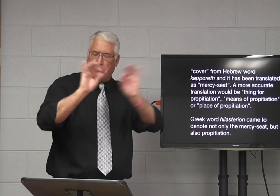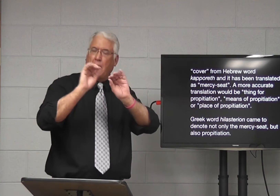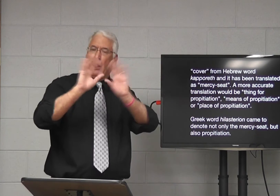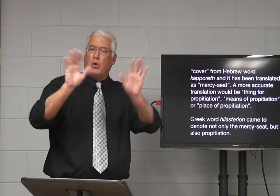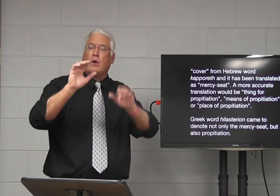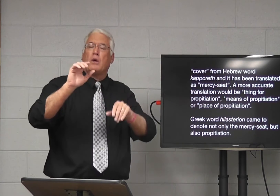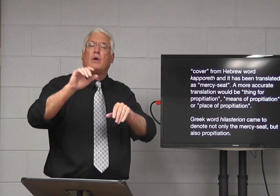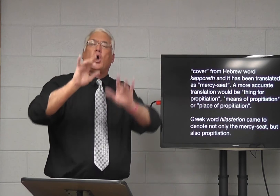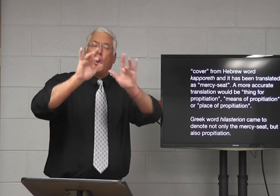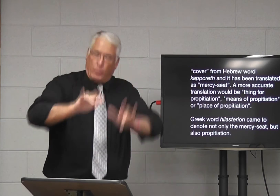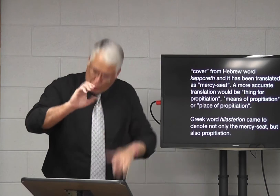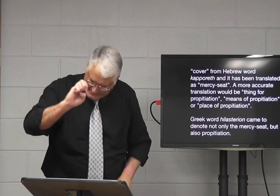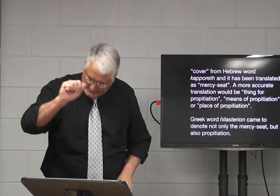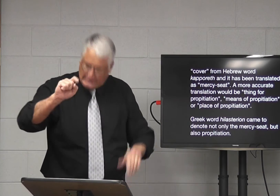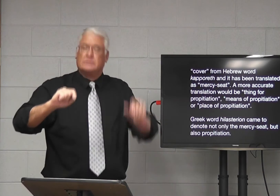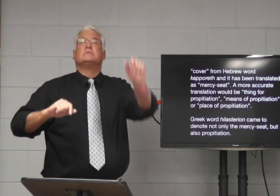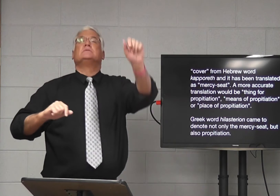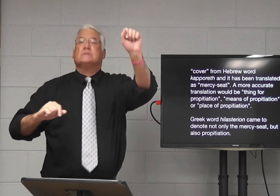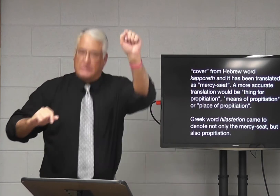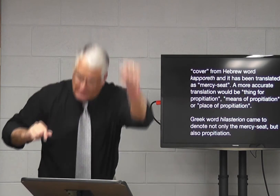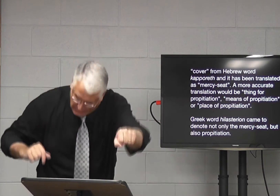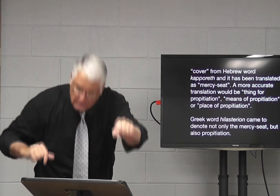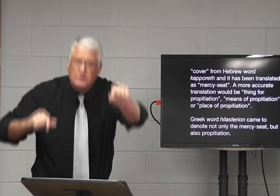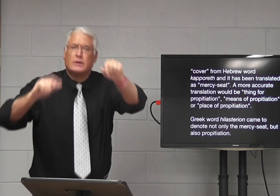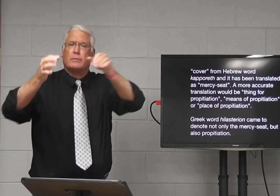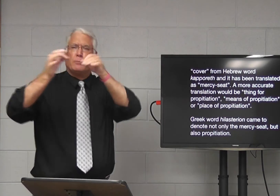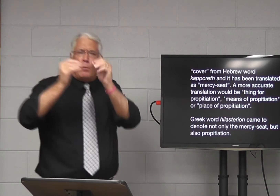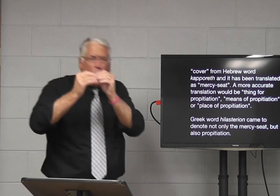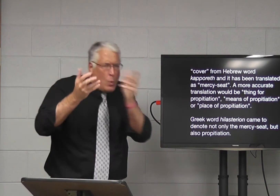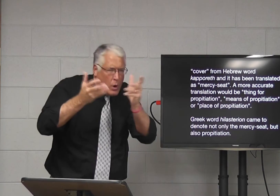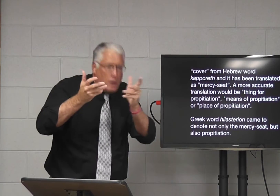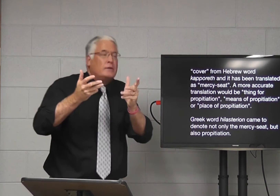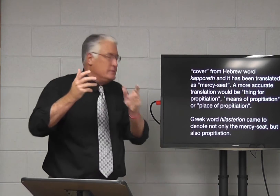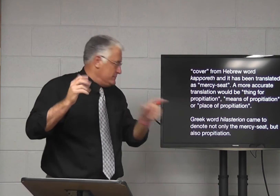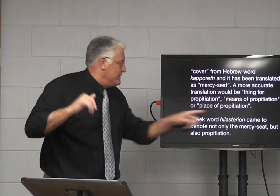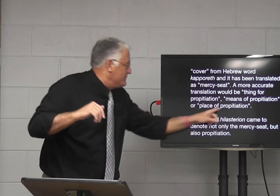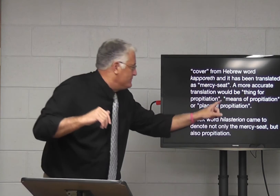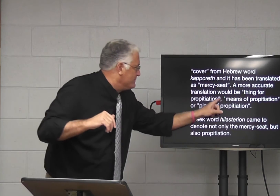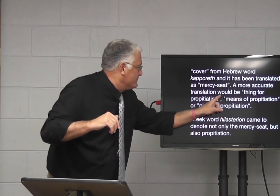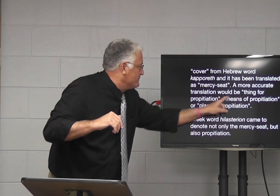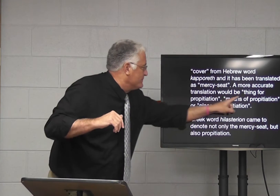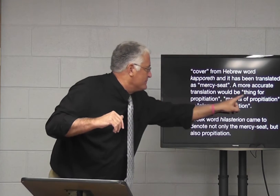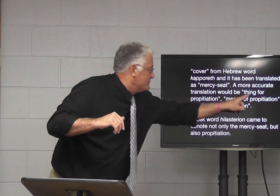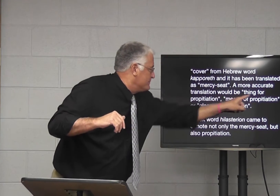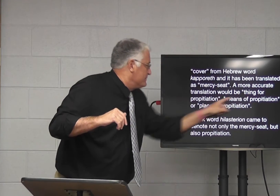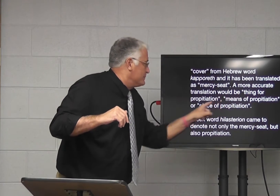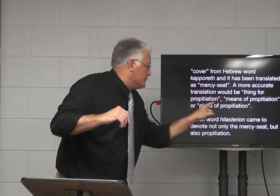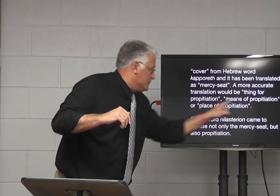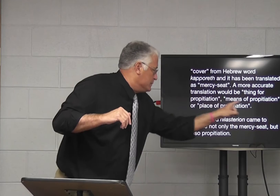Okay. So mercy seat is, we're going to explain that a little bit more.